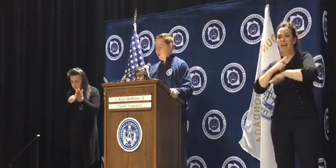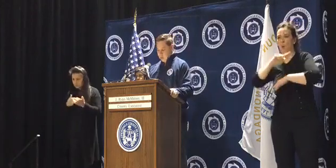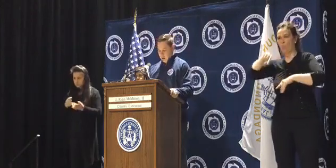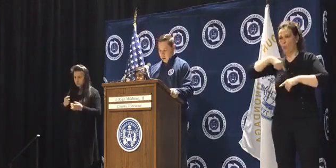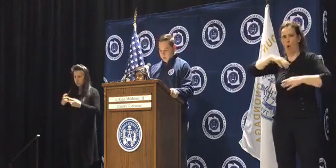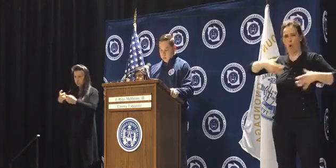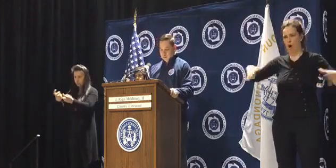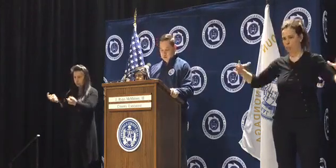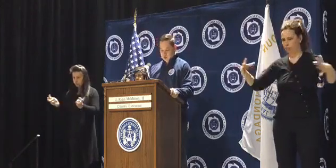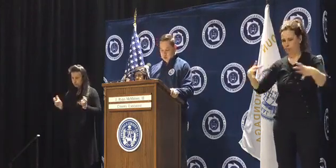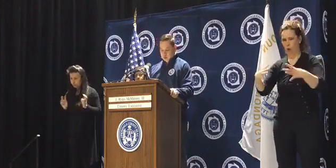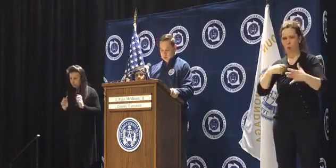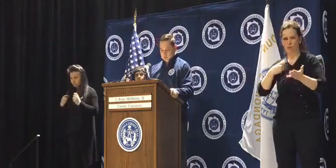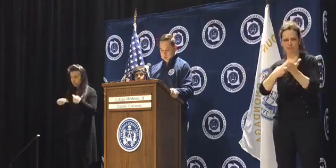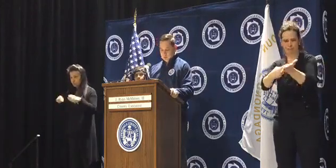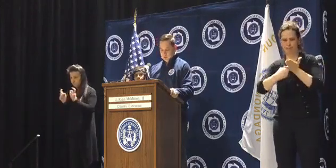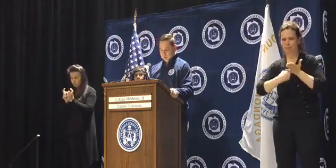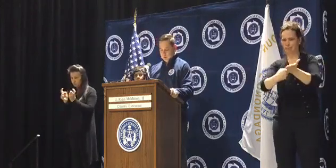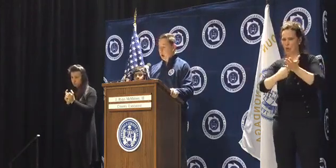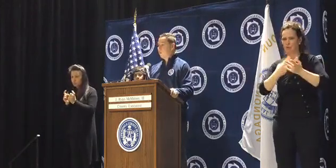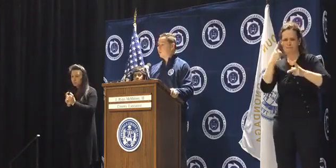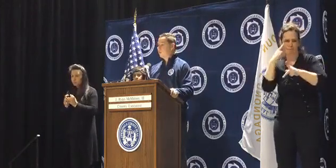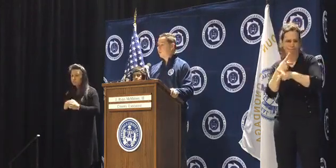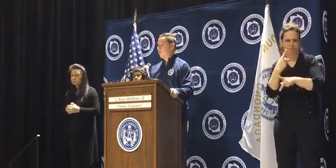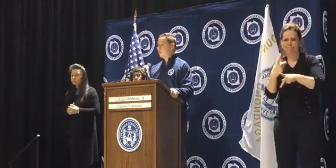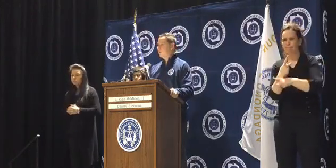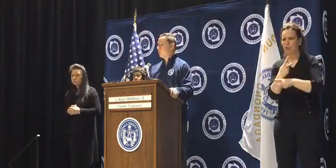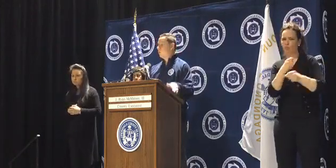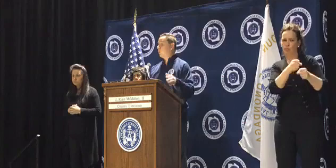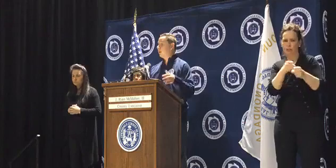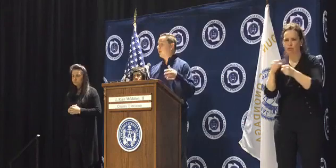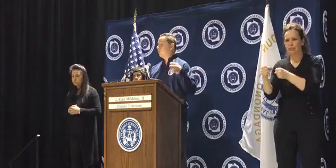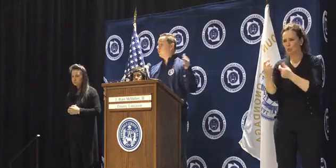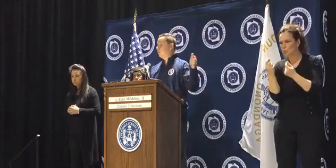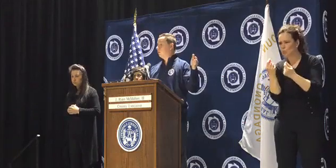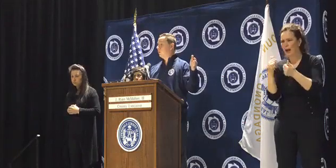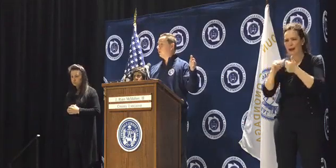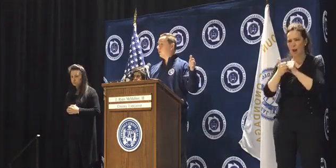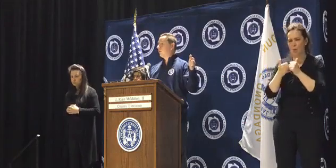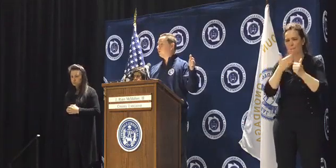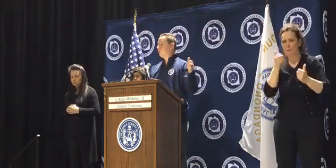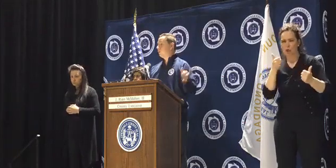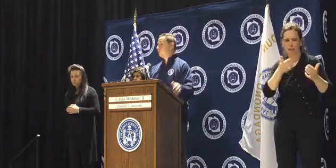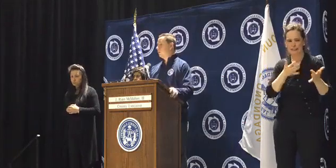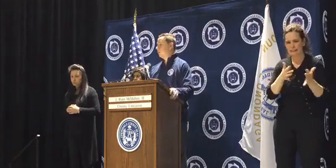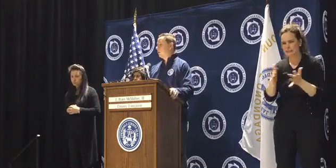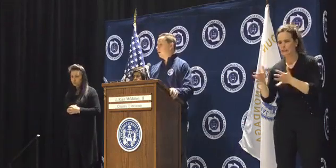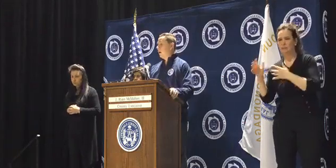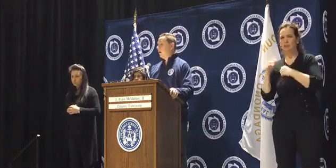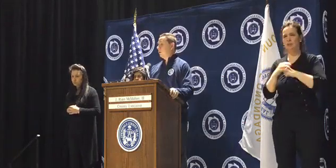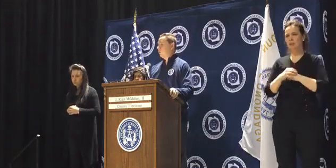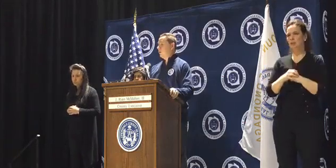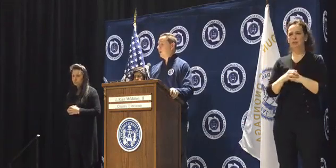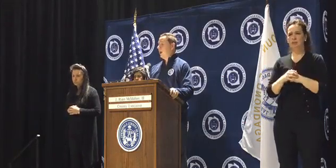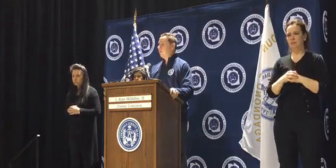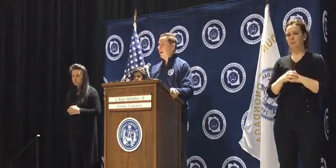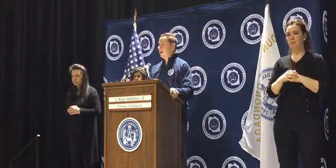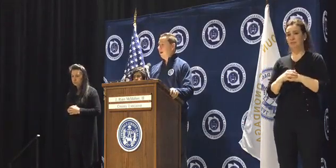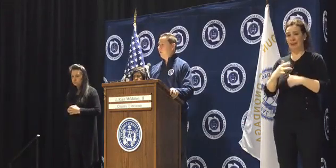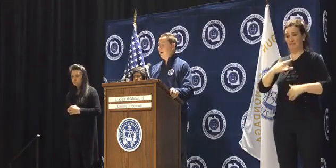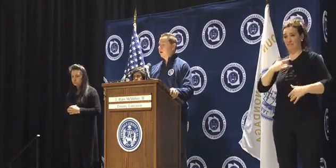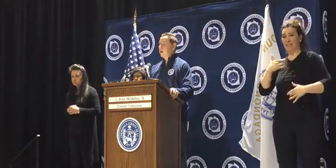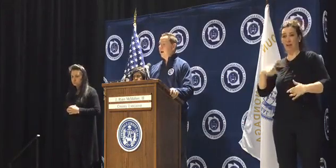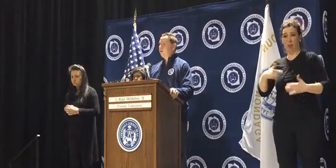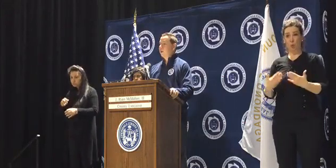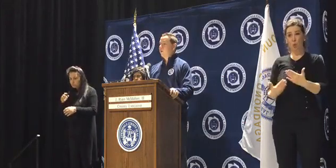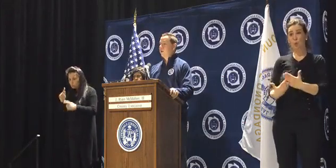together. I'm sure there's probably a couple of these new cases that were related to the original 13. We don't have data